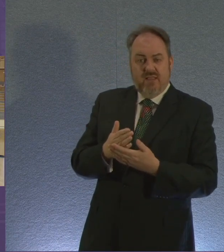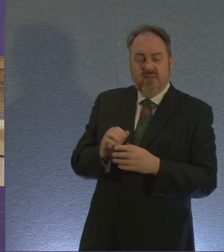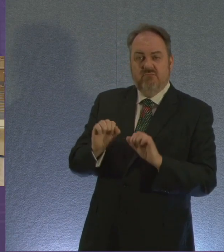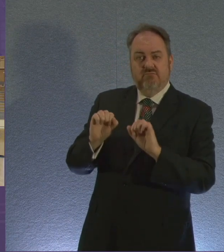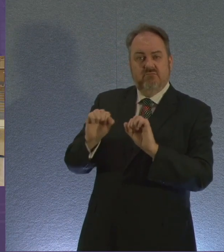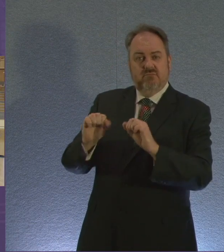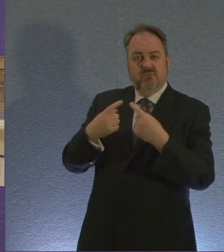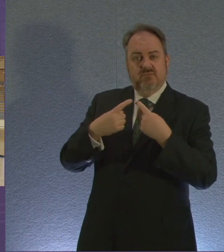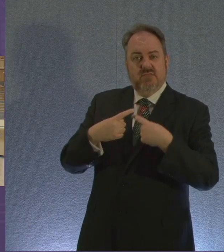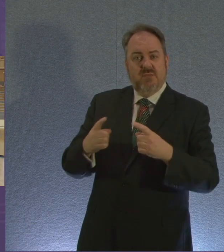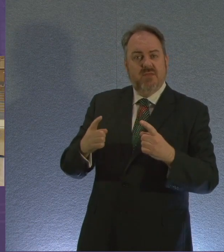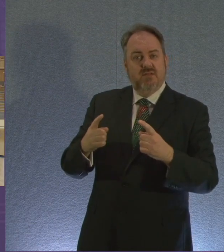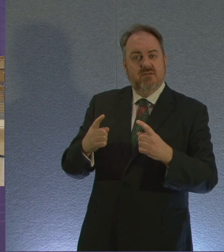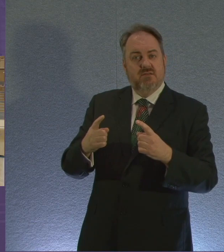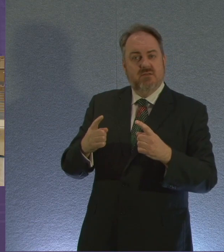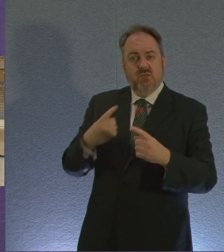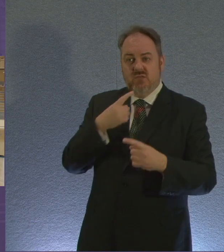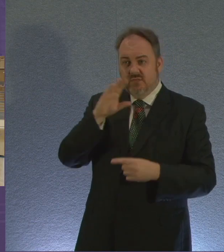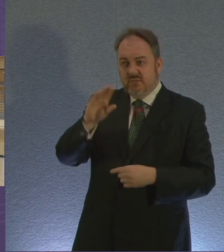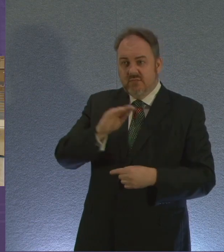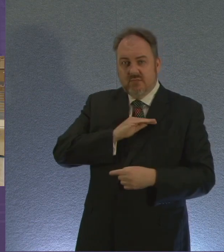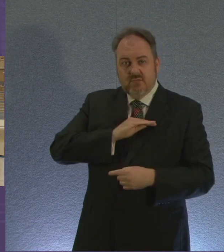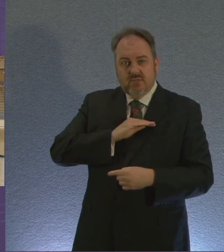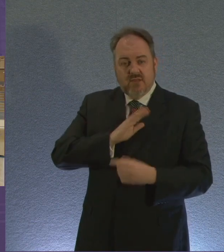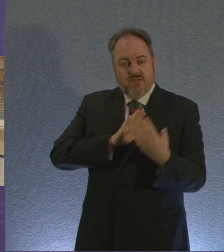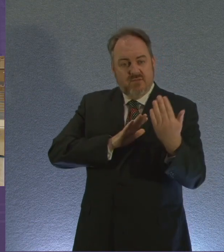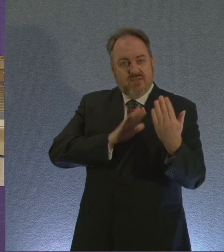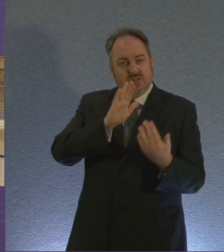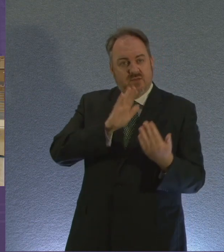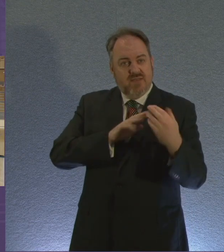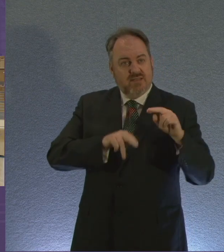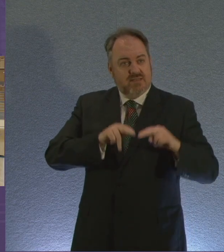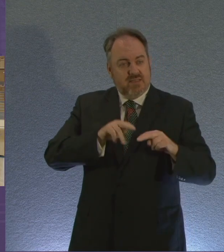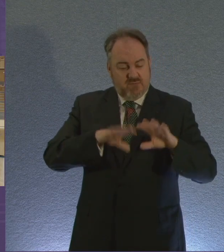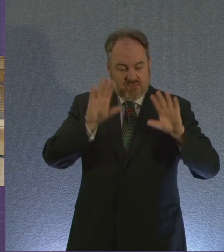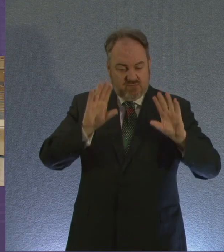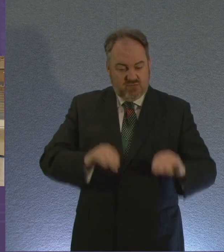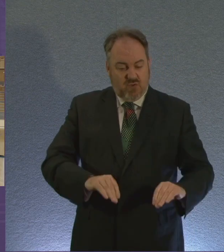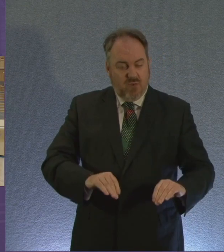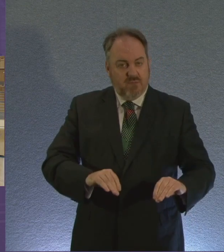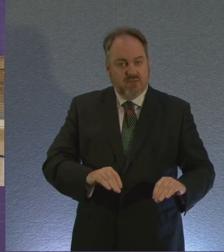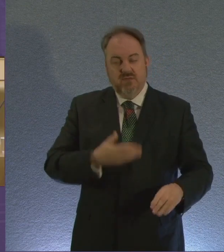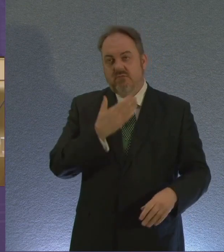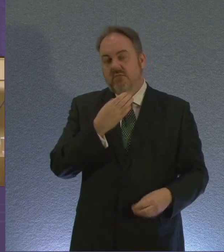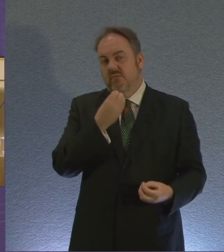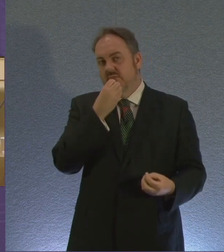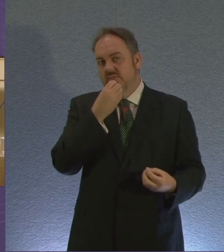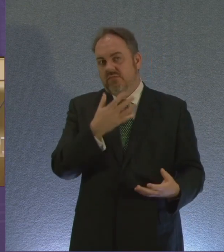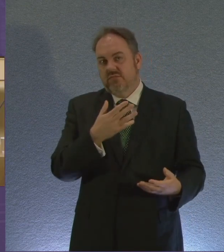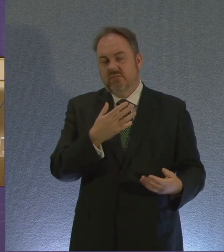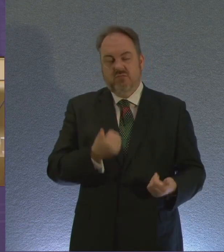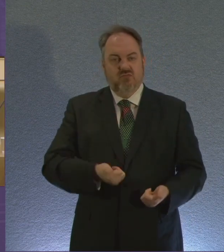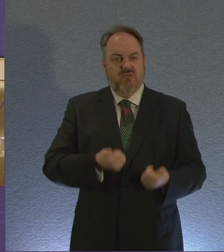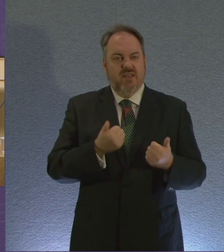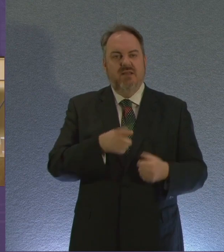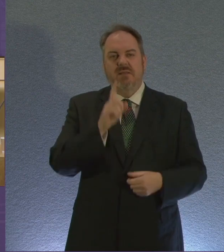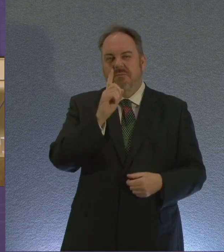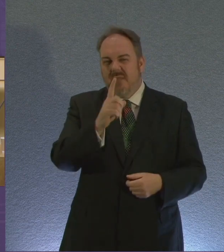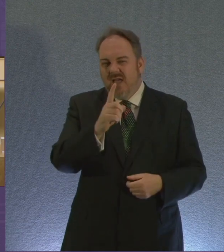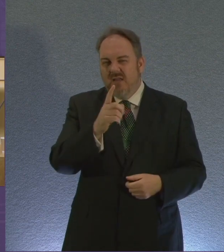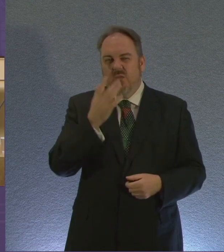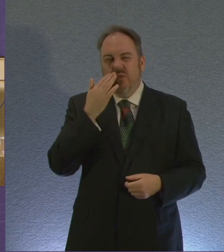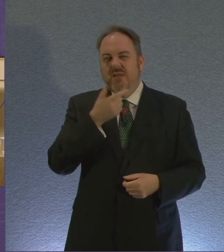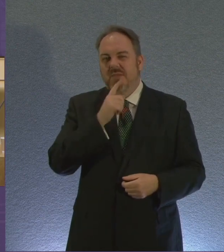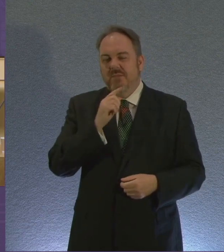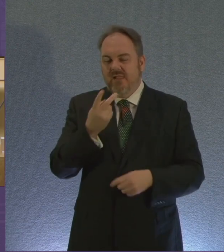DWP have dropped face-to-face assessments due to the COVID-19 crisis, but can I ask about reassessments? My constituents